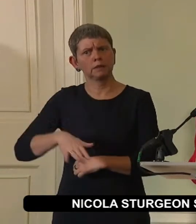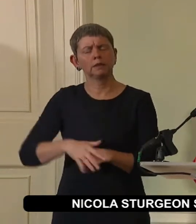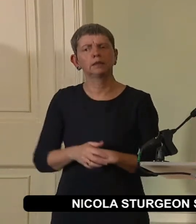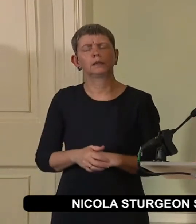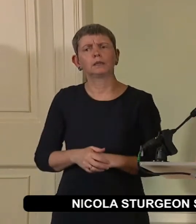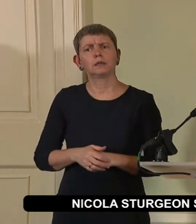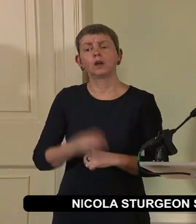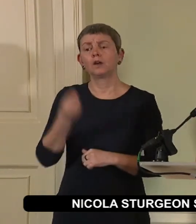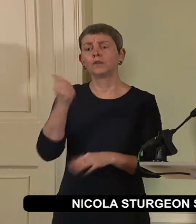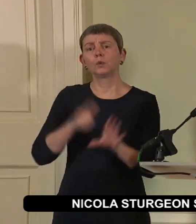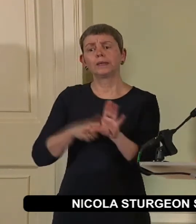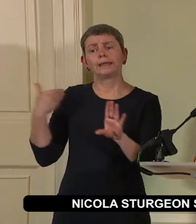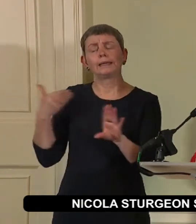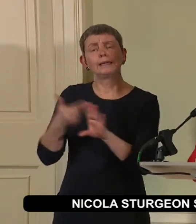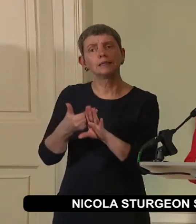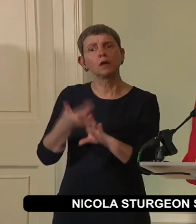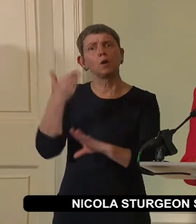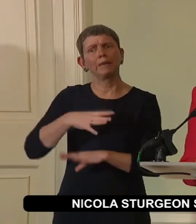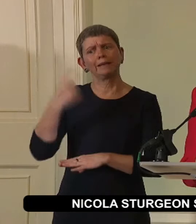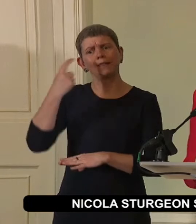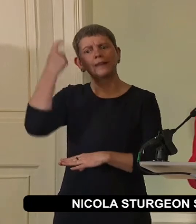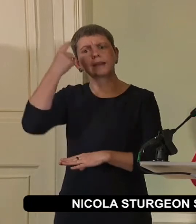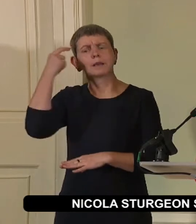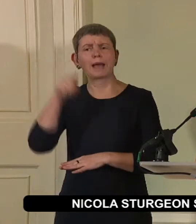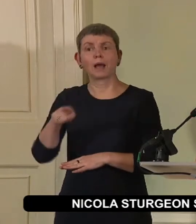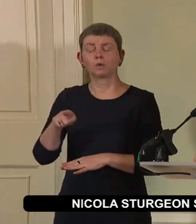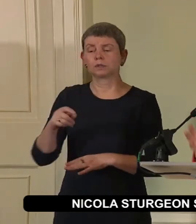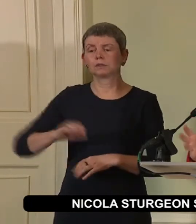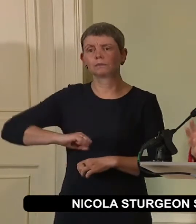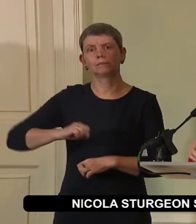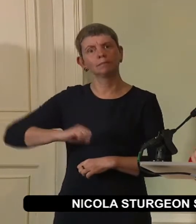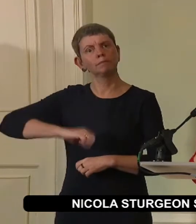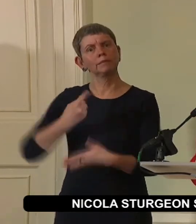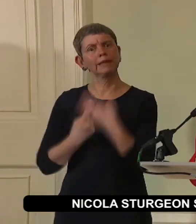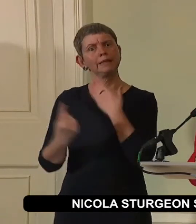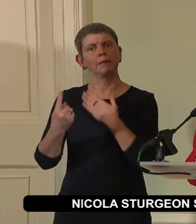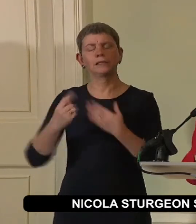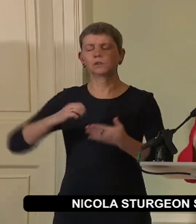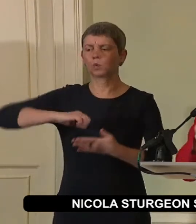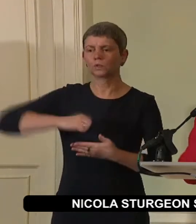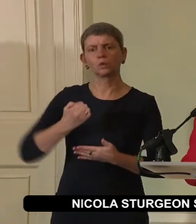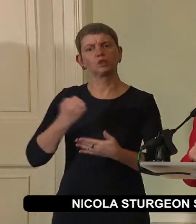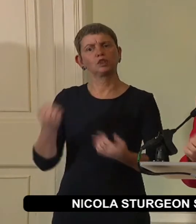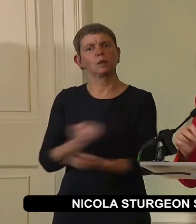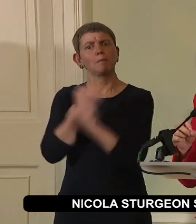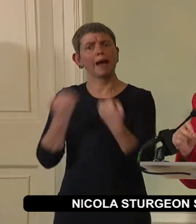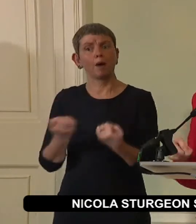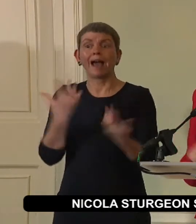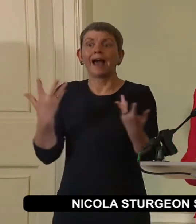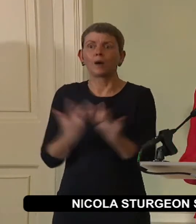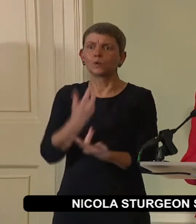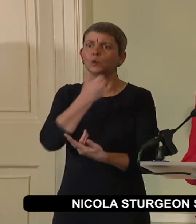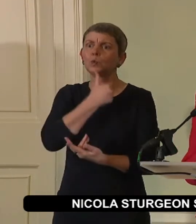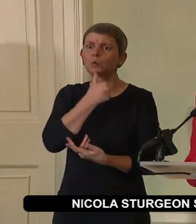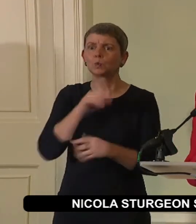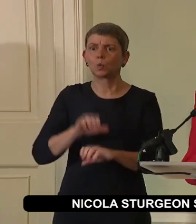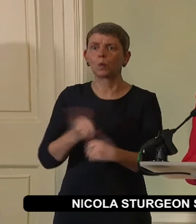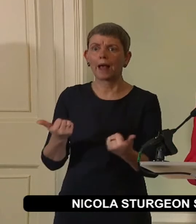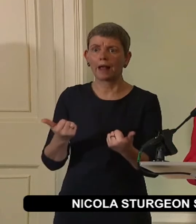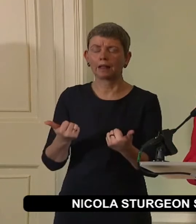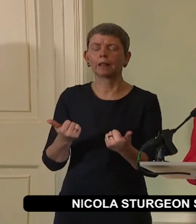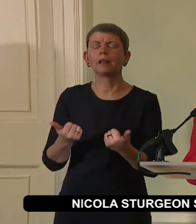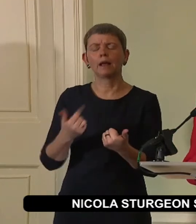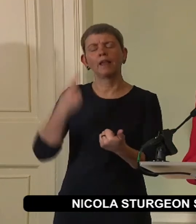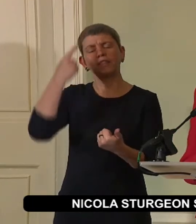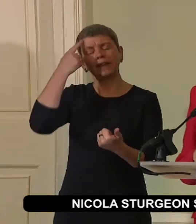these past few years what can be done with the full powers of a nation, creating institutions that are part of the transition to becoming